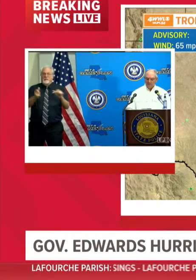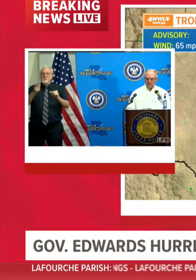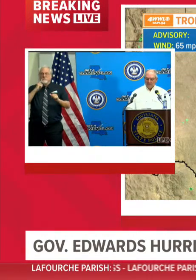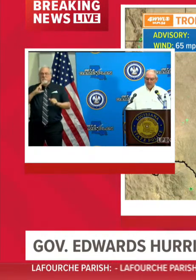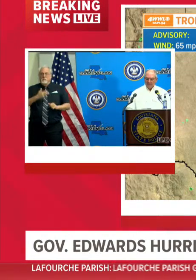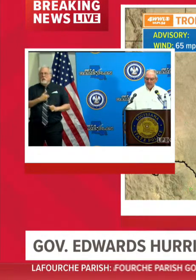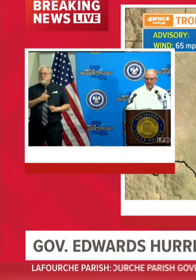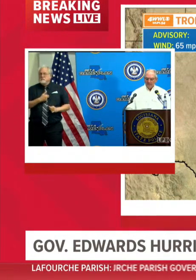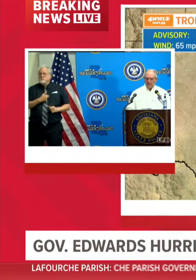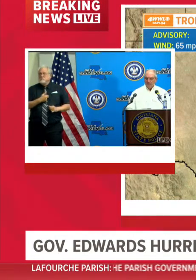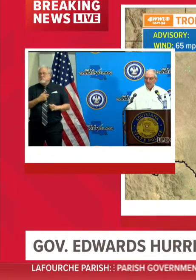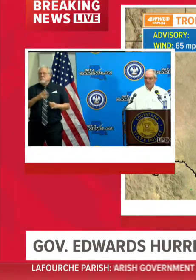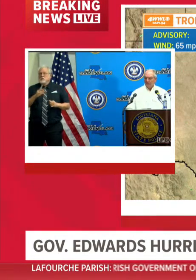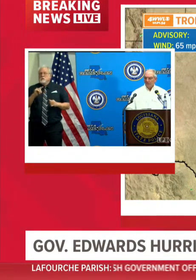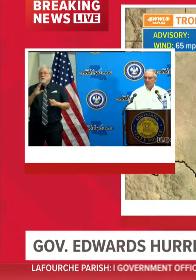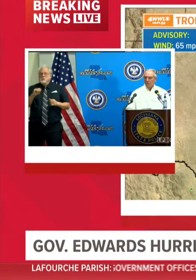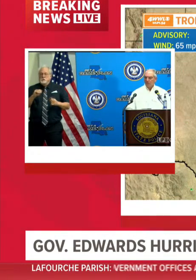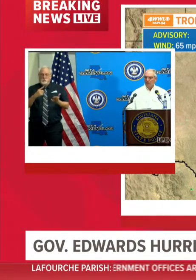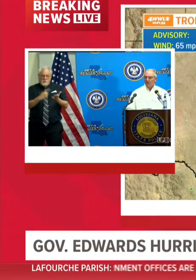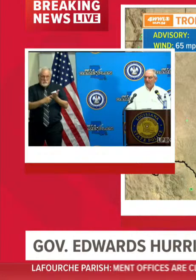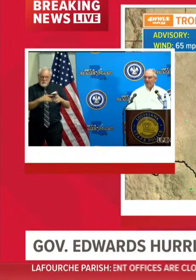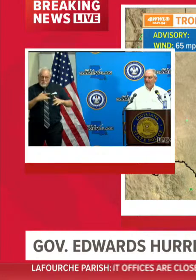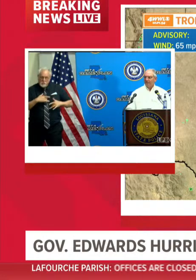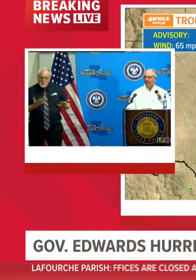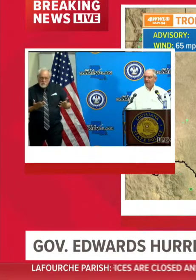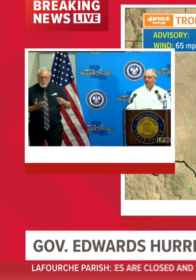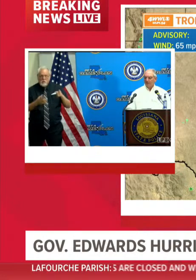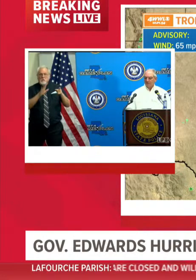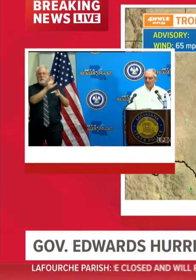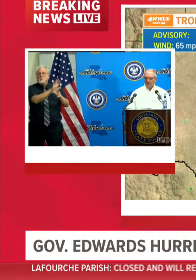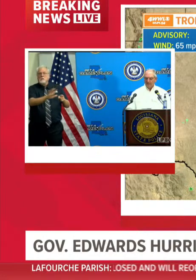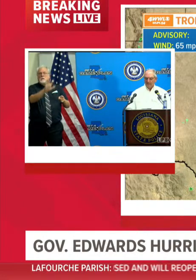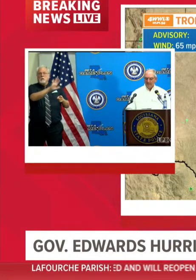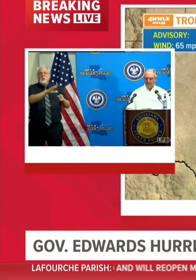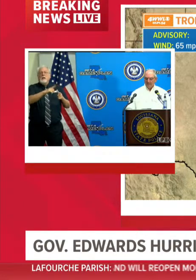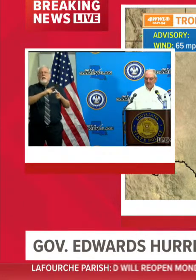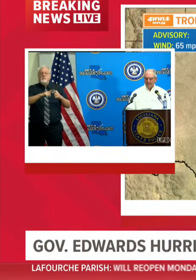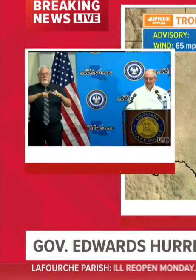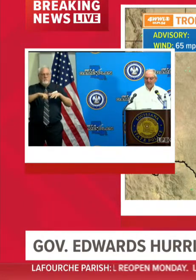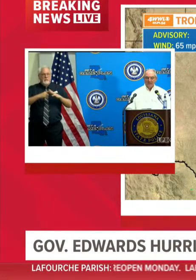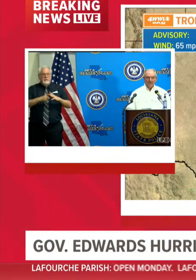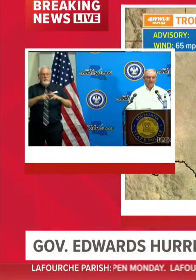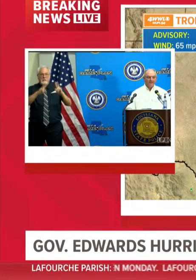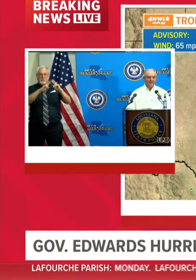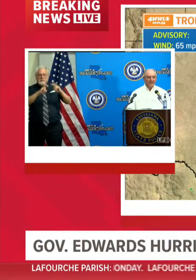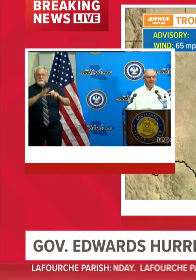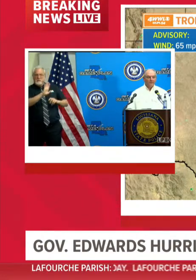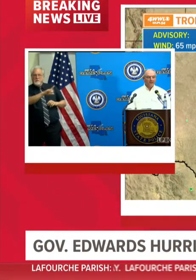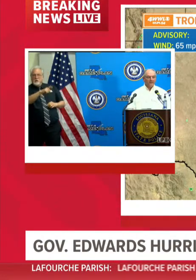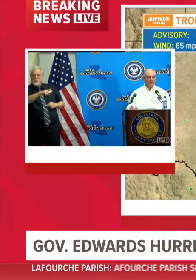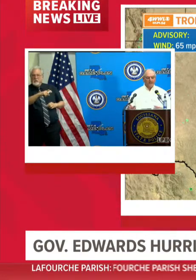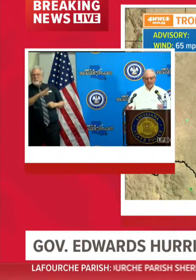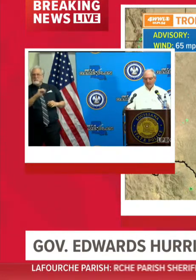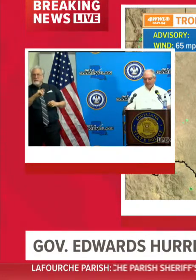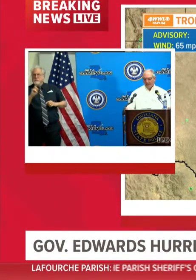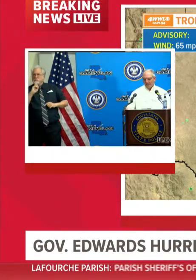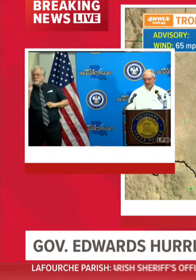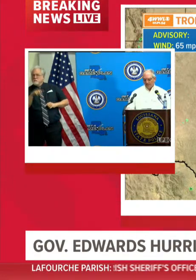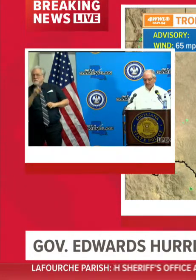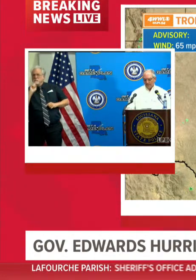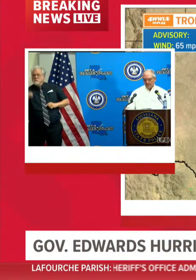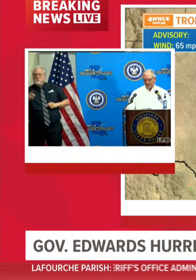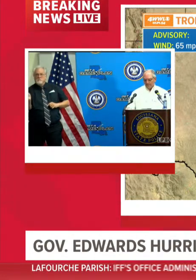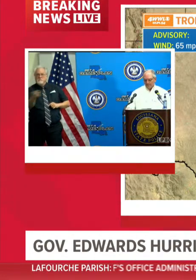us to discuss what was going on in the affected parishes and begin assessing their needs and directing